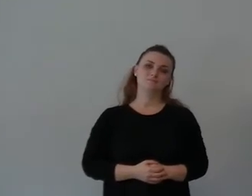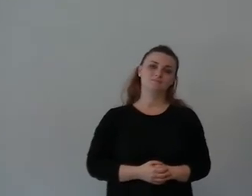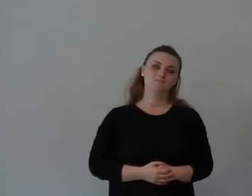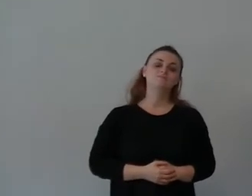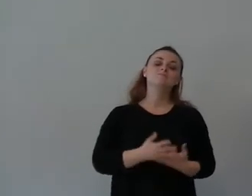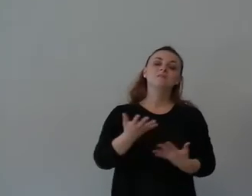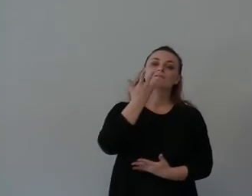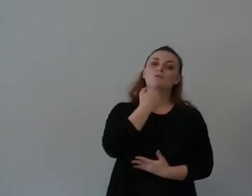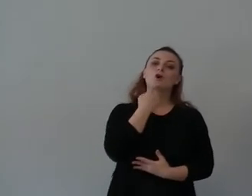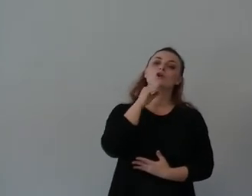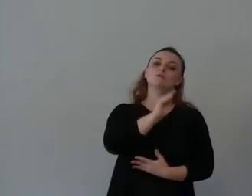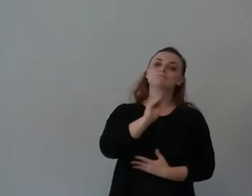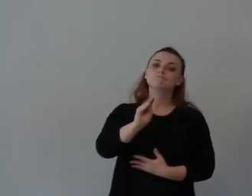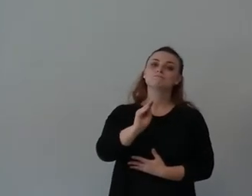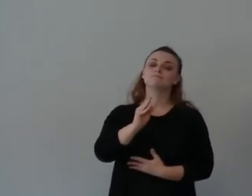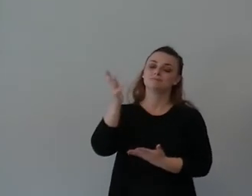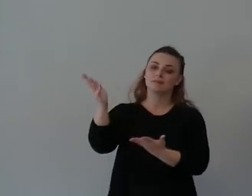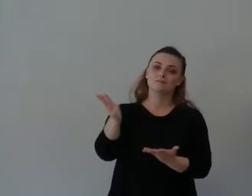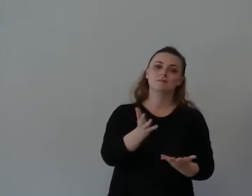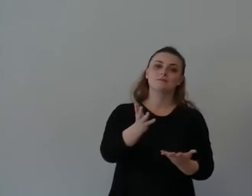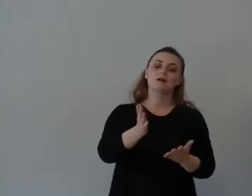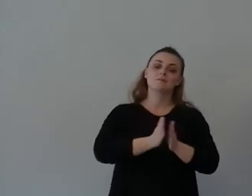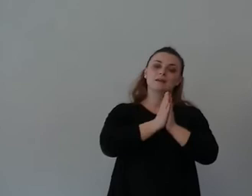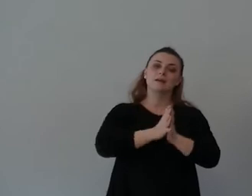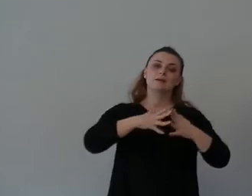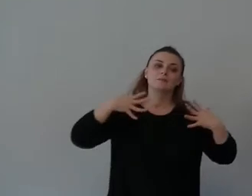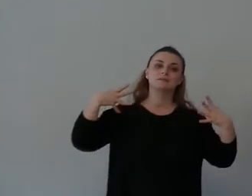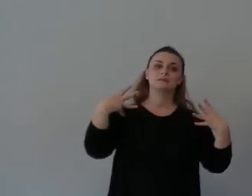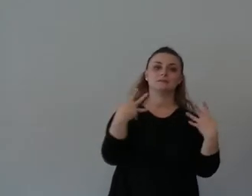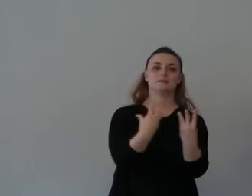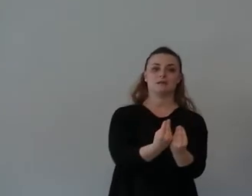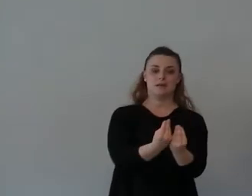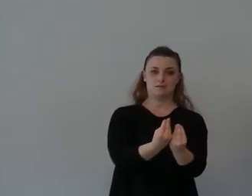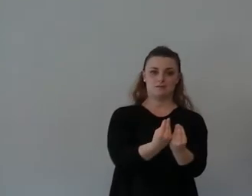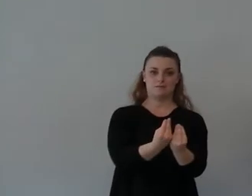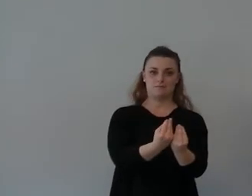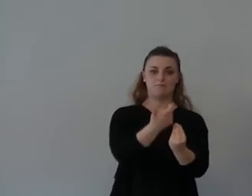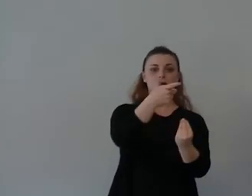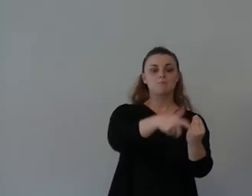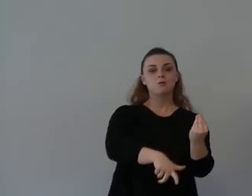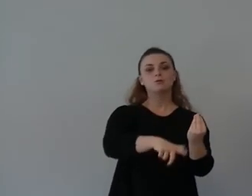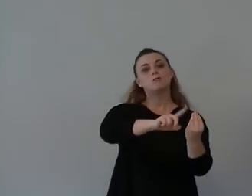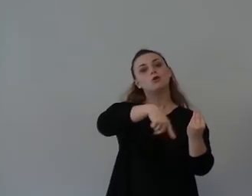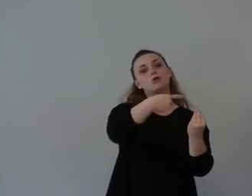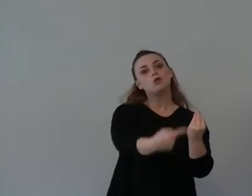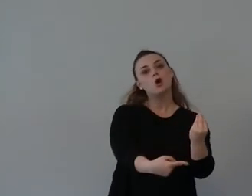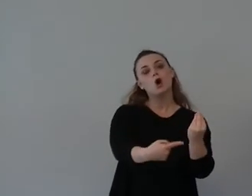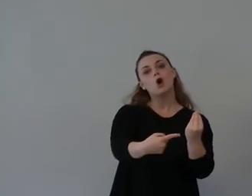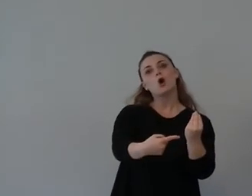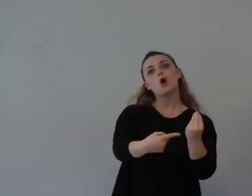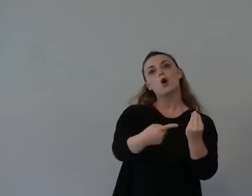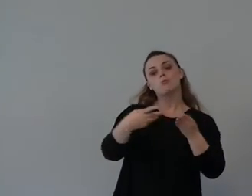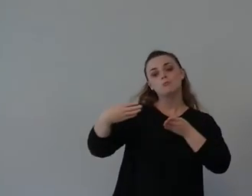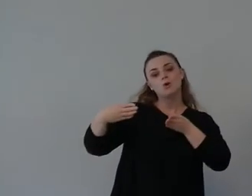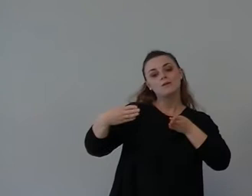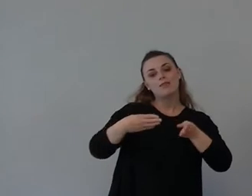con me per sapere la guida del Signore. Please pray with me as I start organizing. Prega con